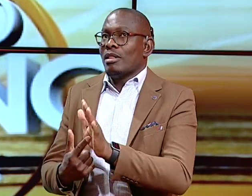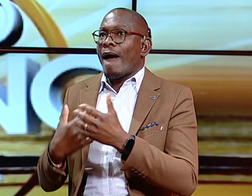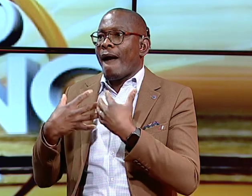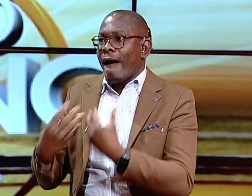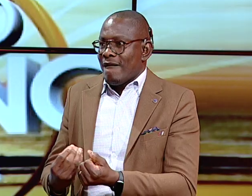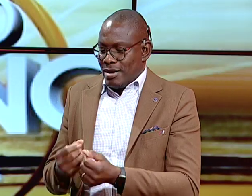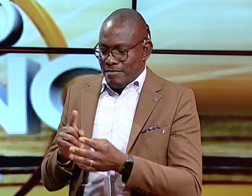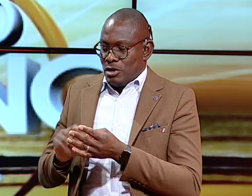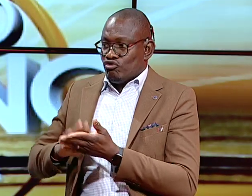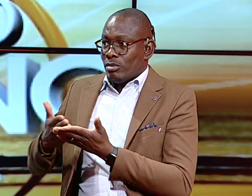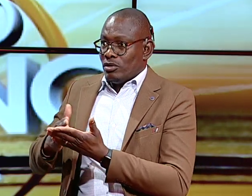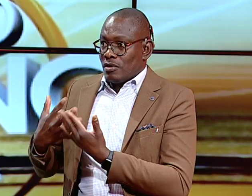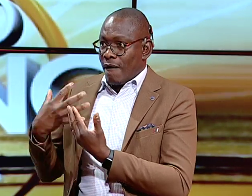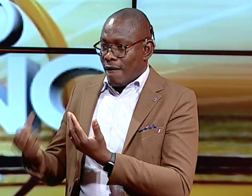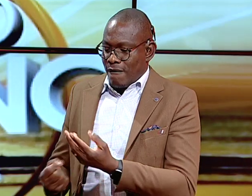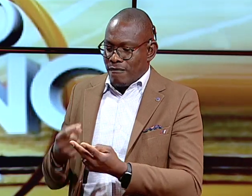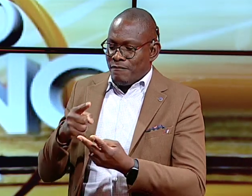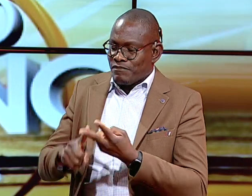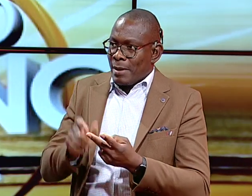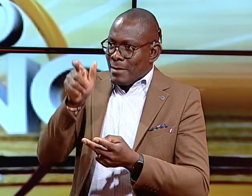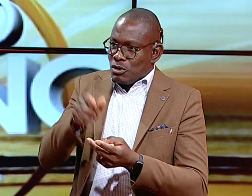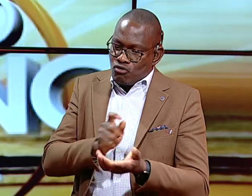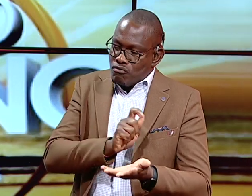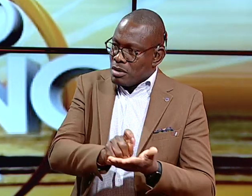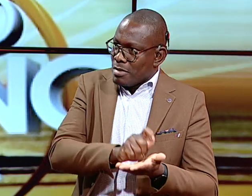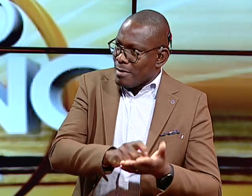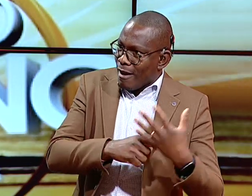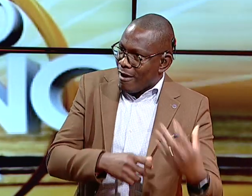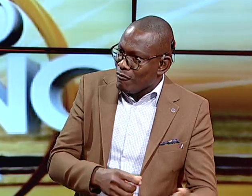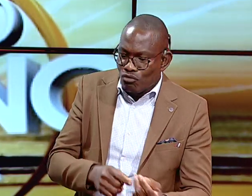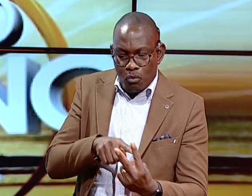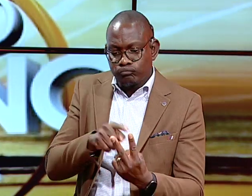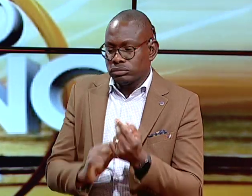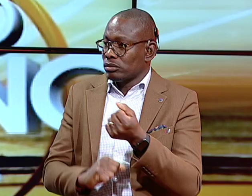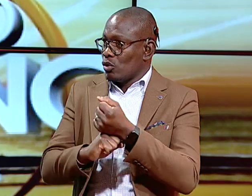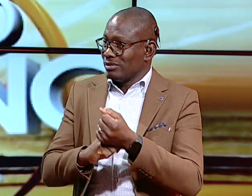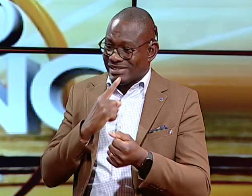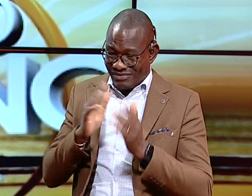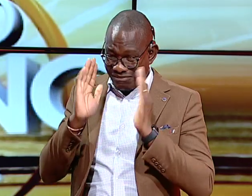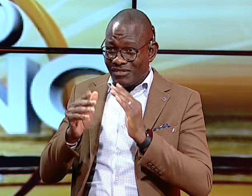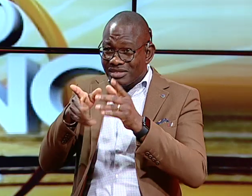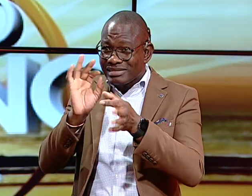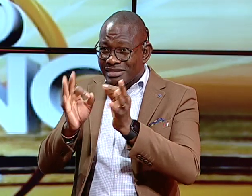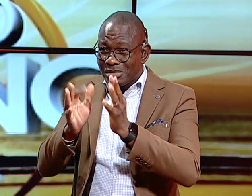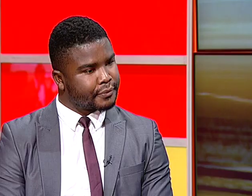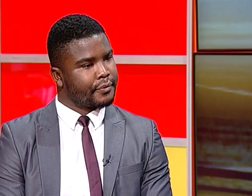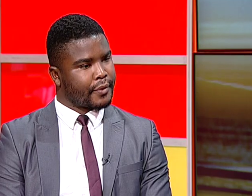them best practices as well, where there's interpreters, where there are note takers in universities,